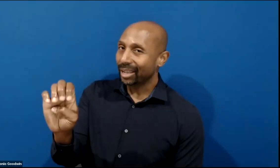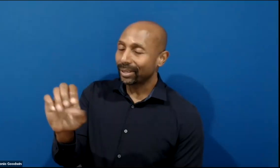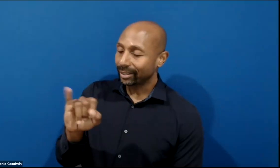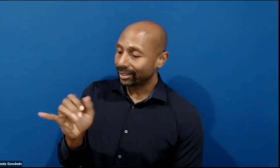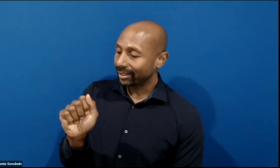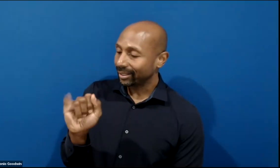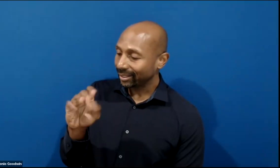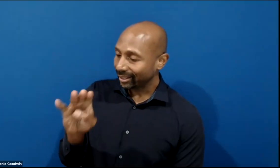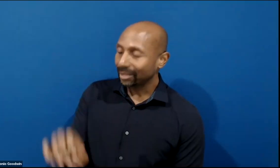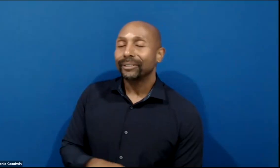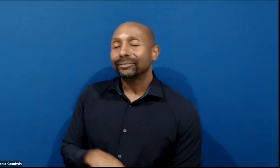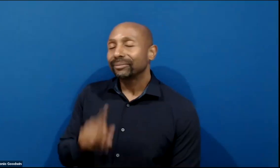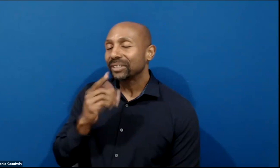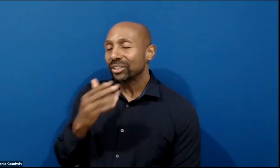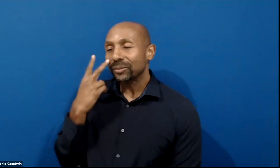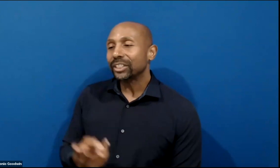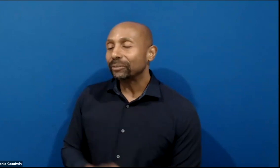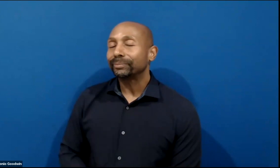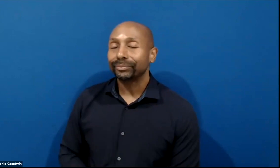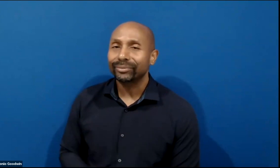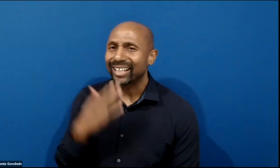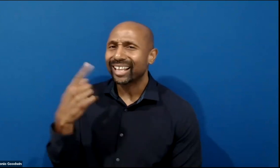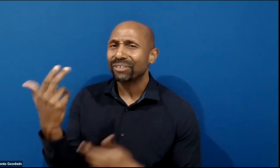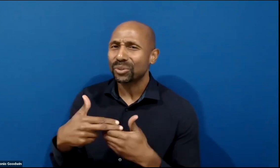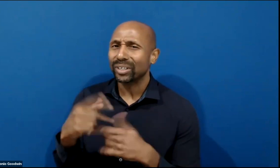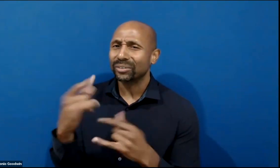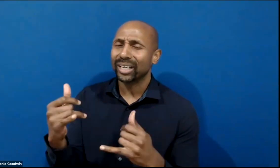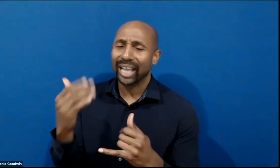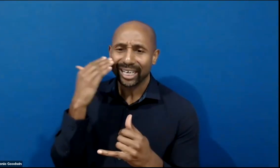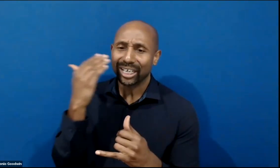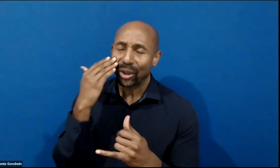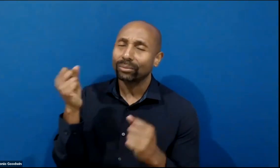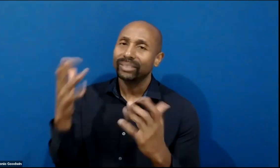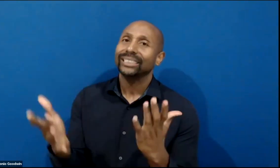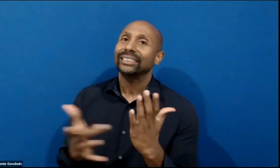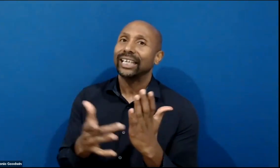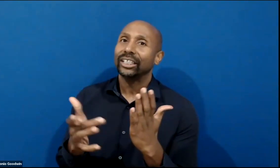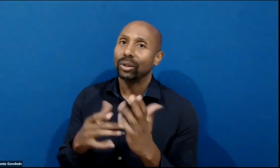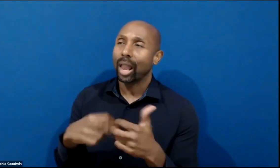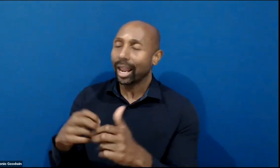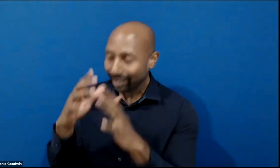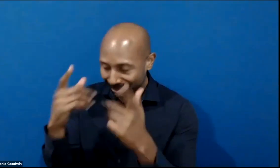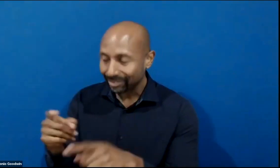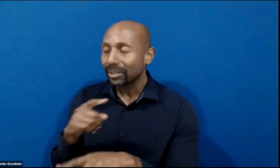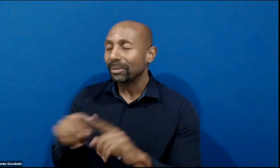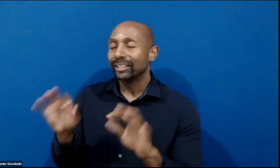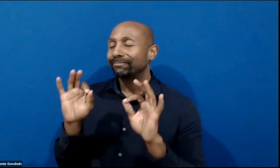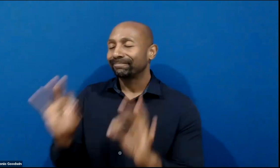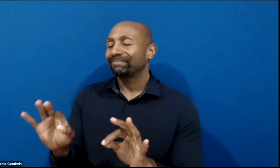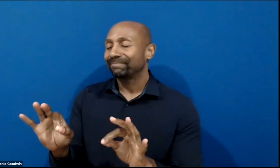technical difficulties all over the place. If you would really quickly tell the people who you are and tell the people what you do.